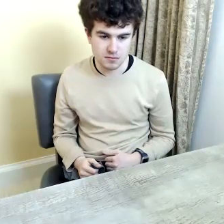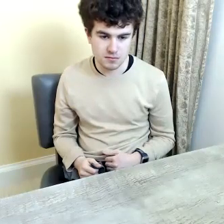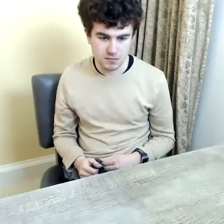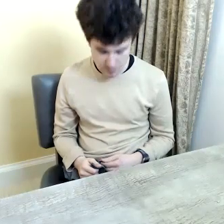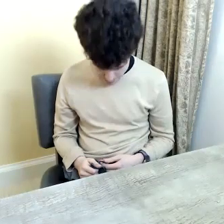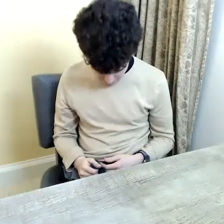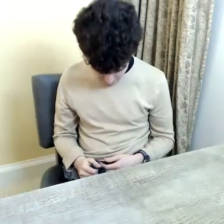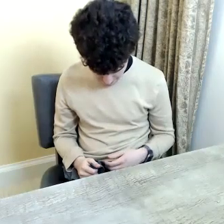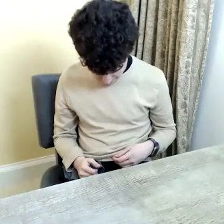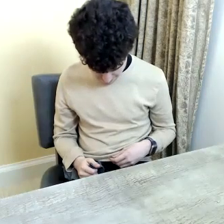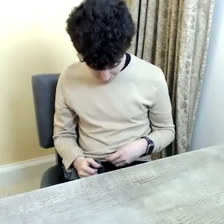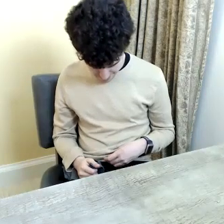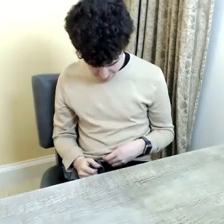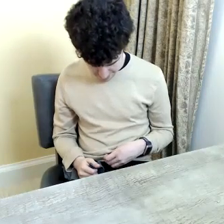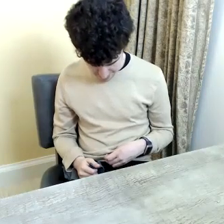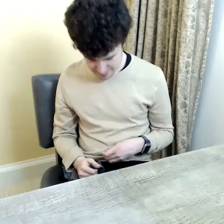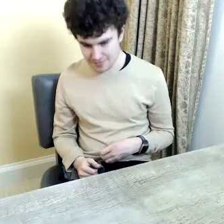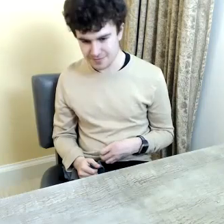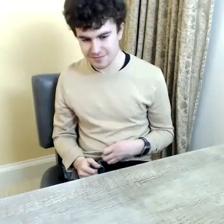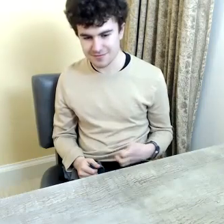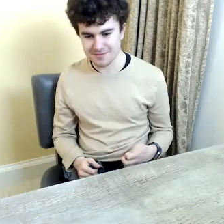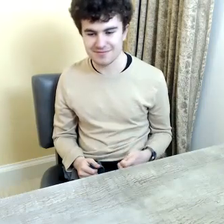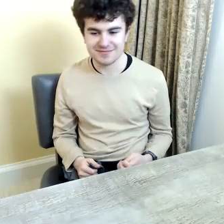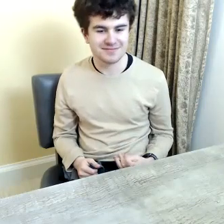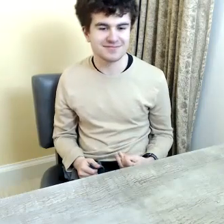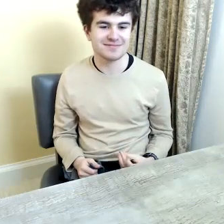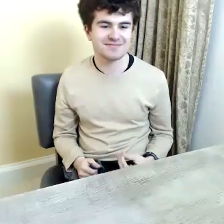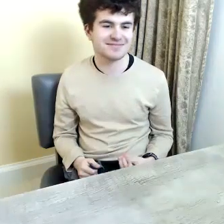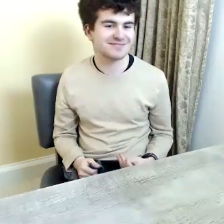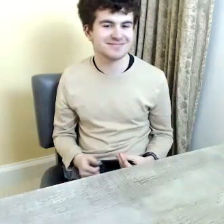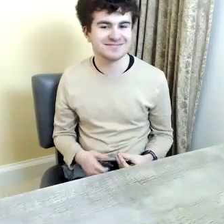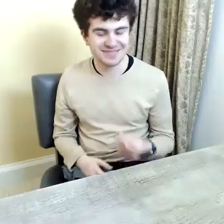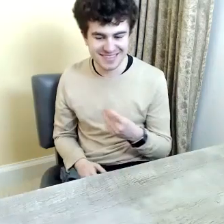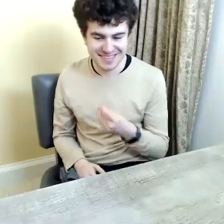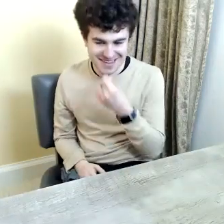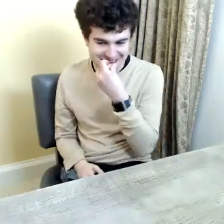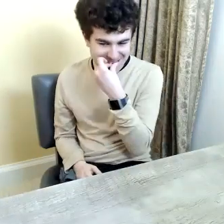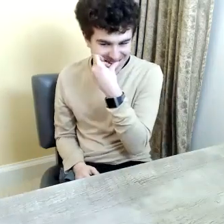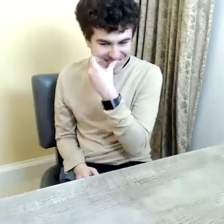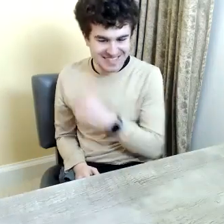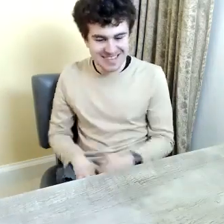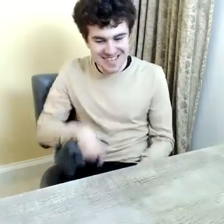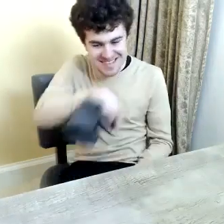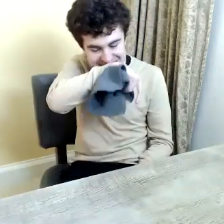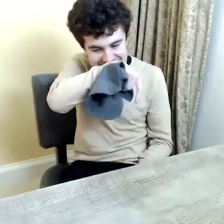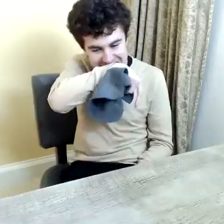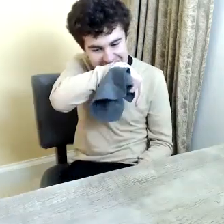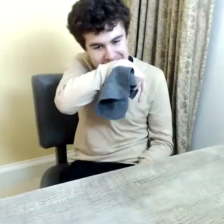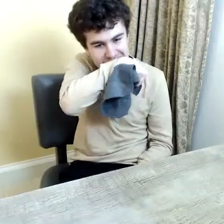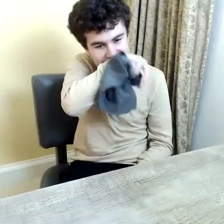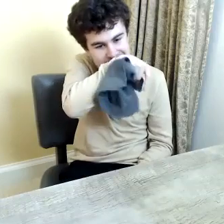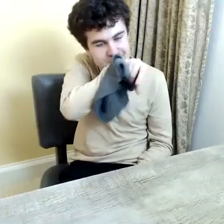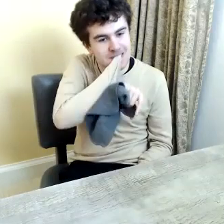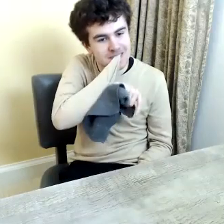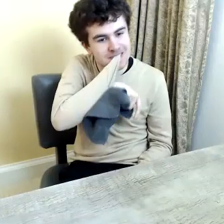was in the right all along. I would like to feel safer at school. By that I mean, more people would